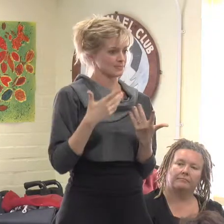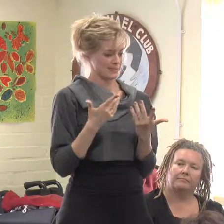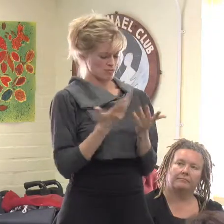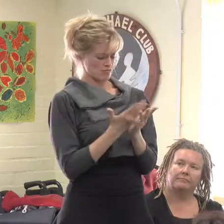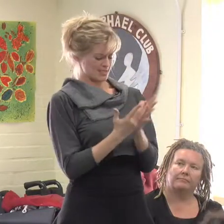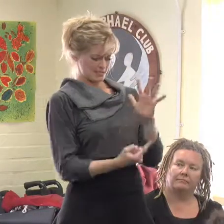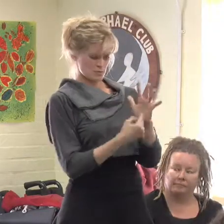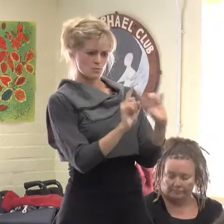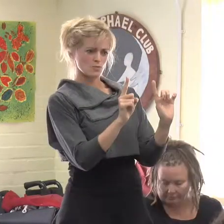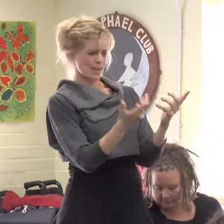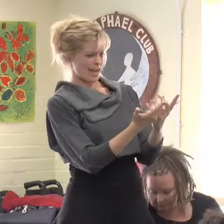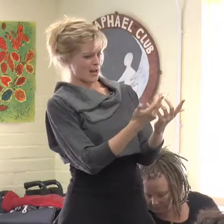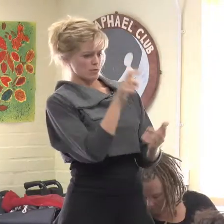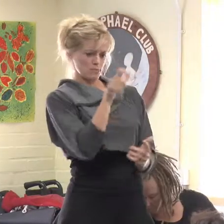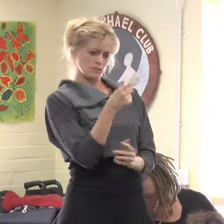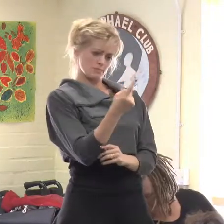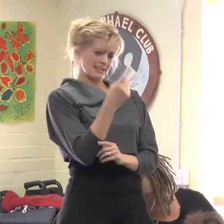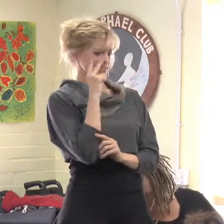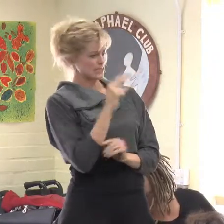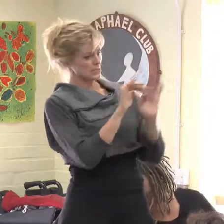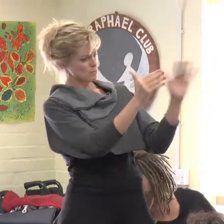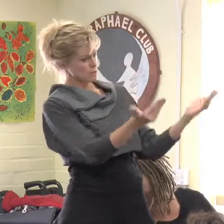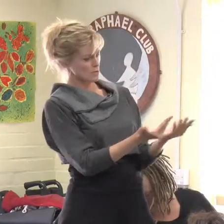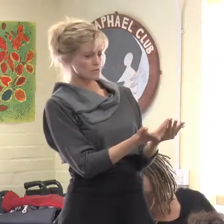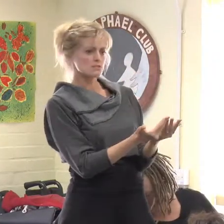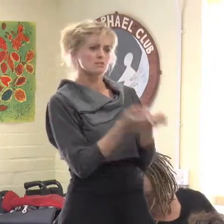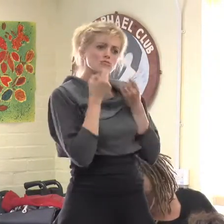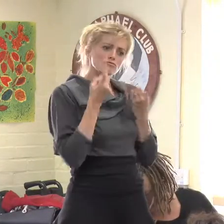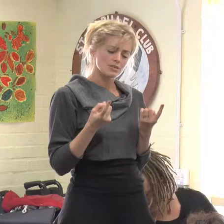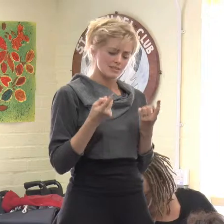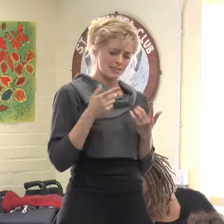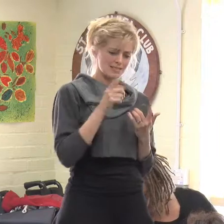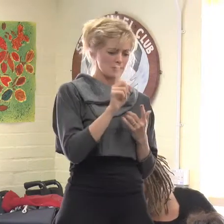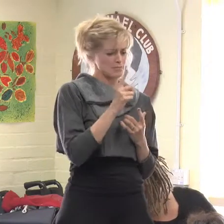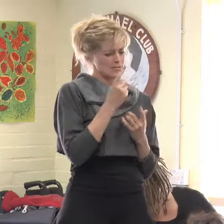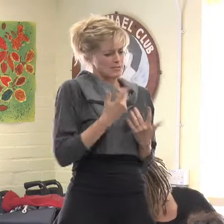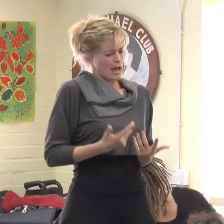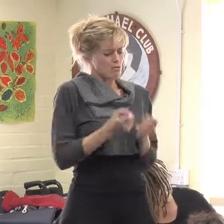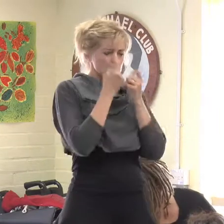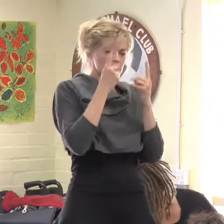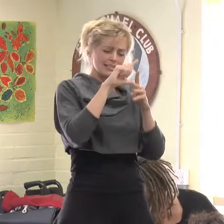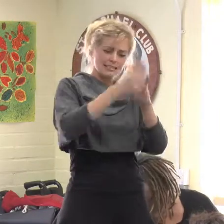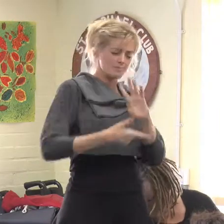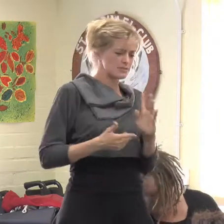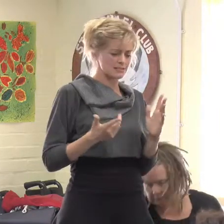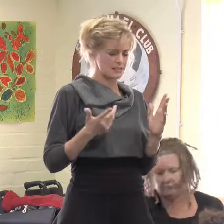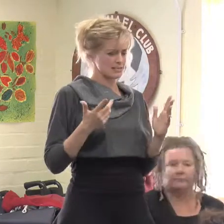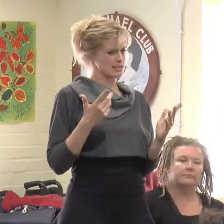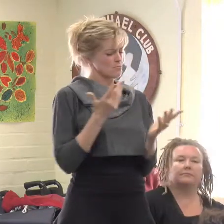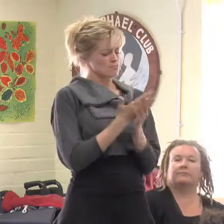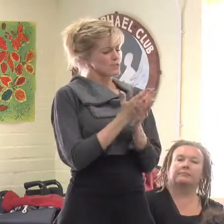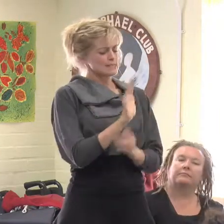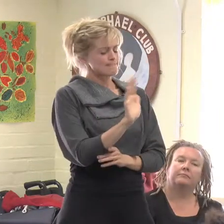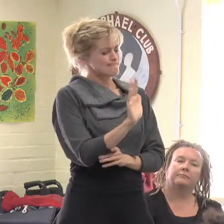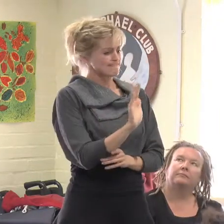world. And the social model of disability has completely changed, I think, people's understanding. It's not about disability, it's actually about